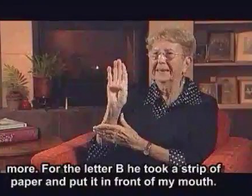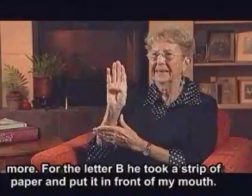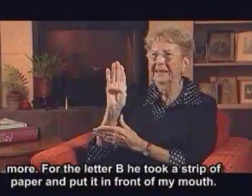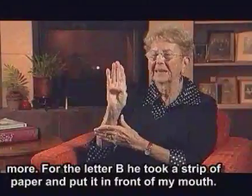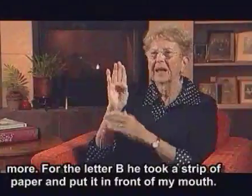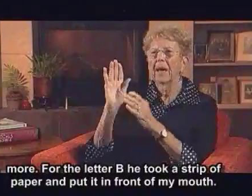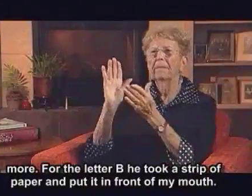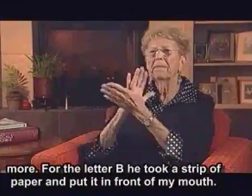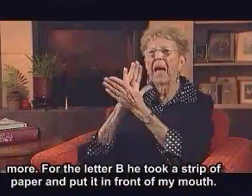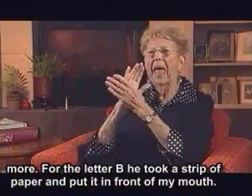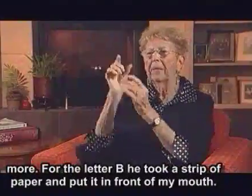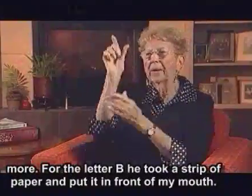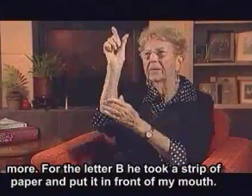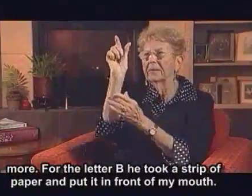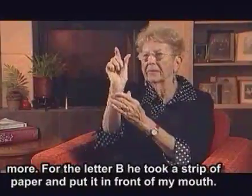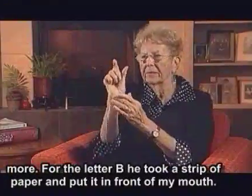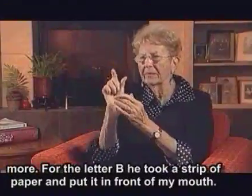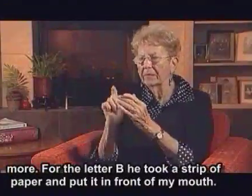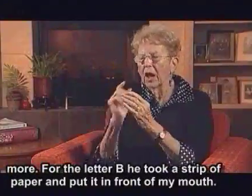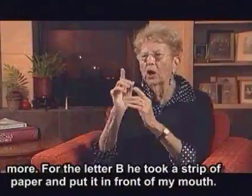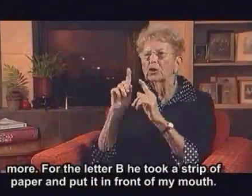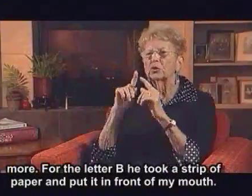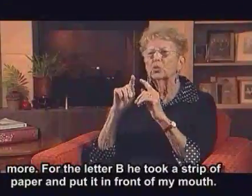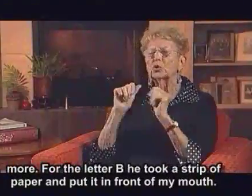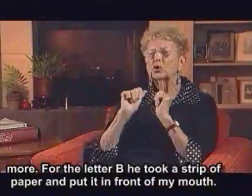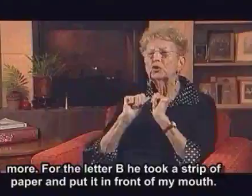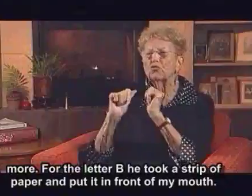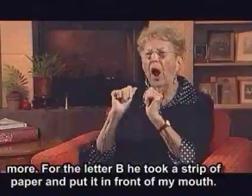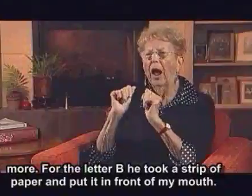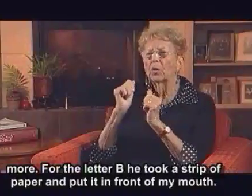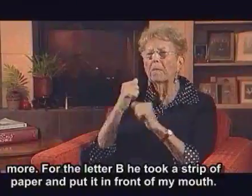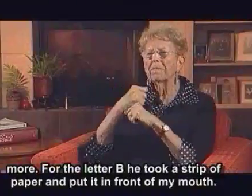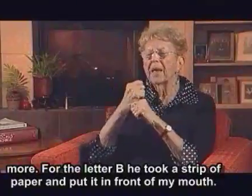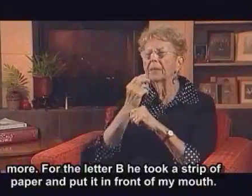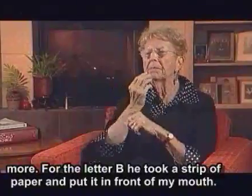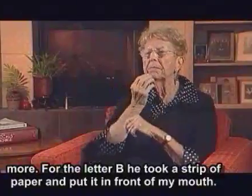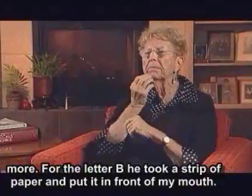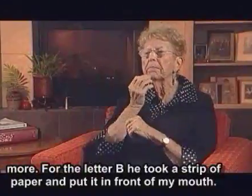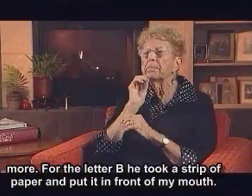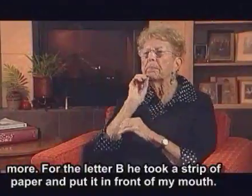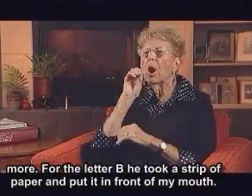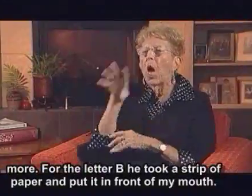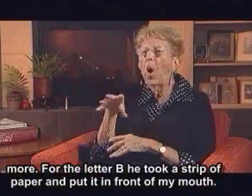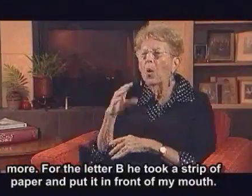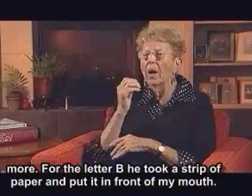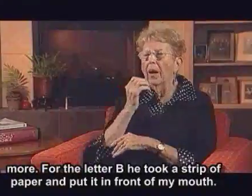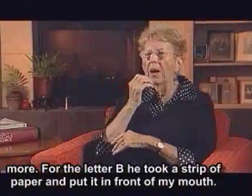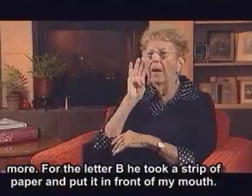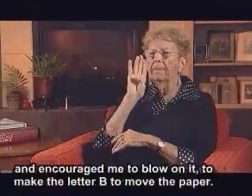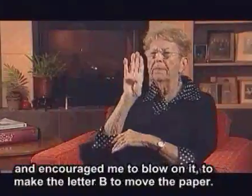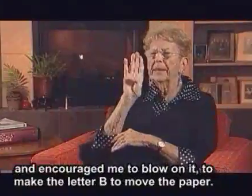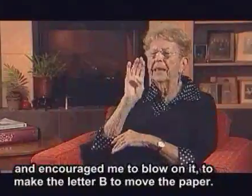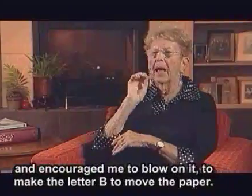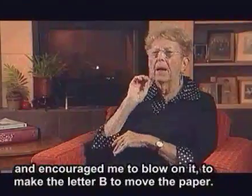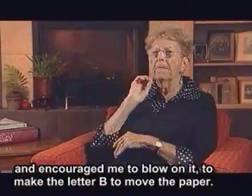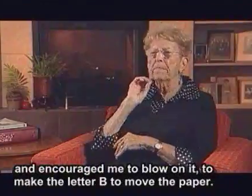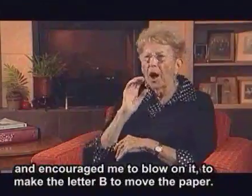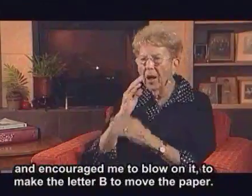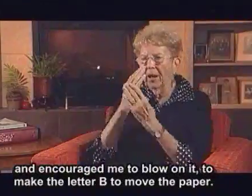more. For the letter B, he took a strip of paper and put it in front of my mouth and encouraged me to blow on